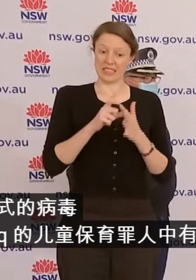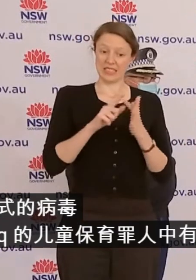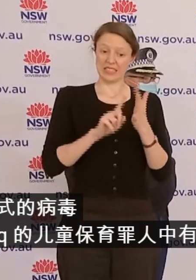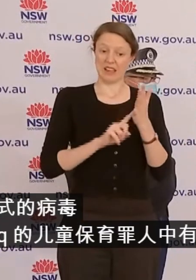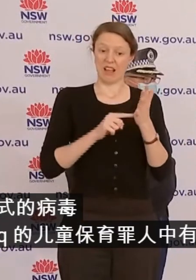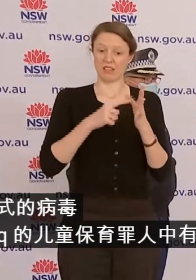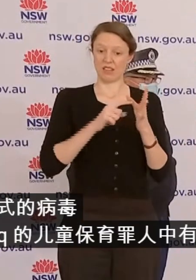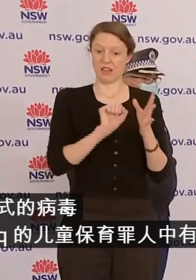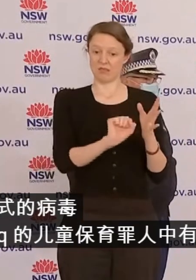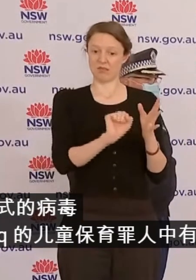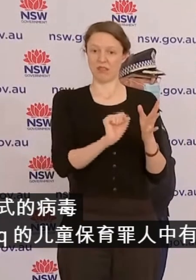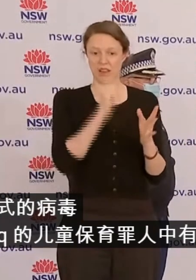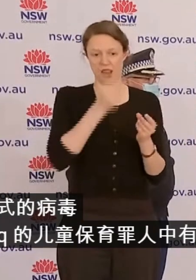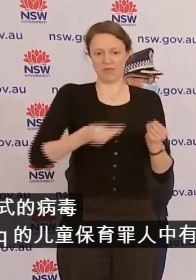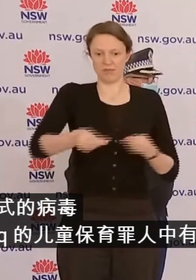centres.